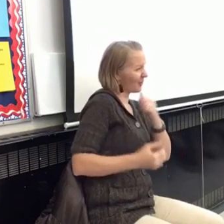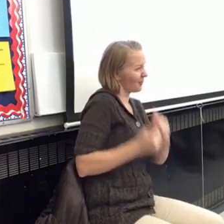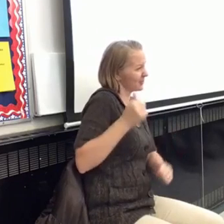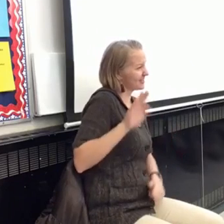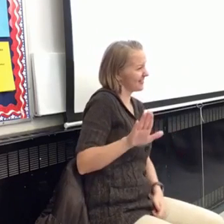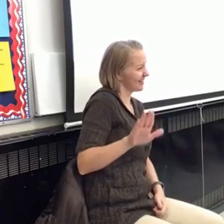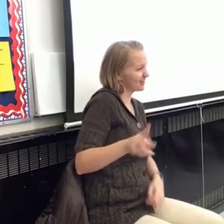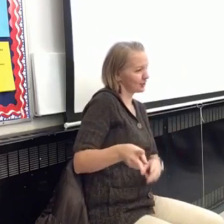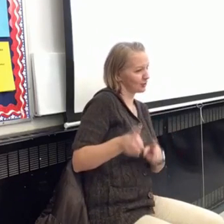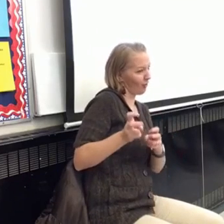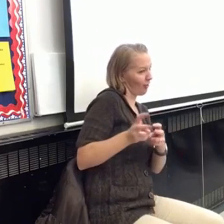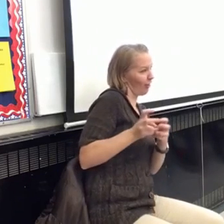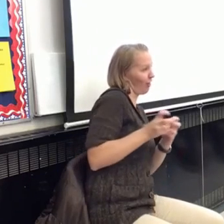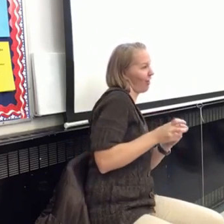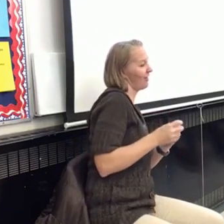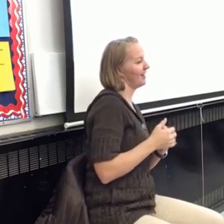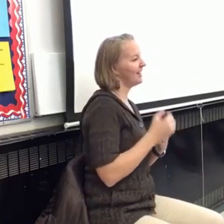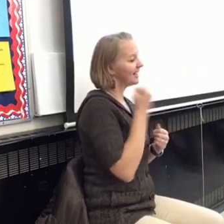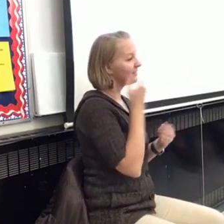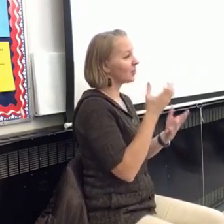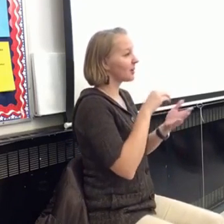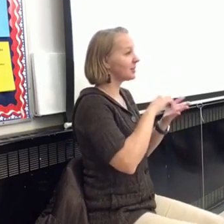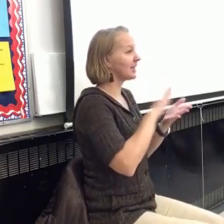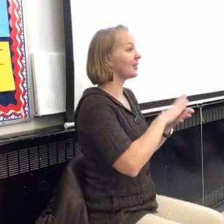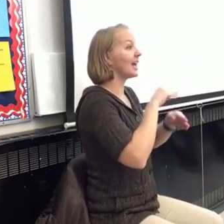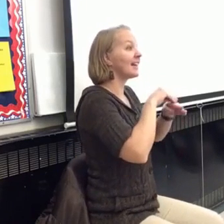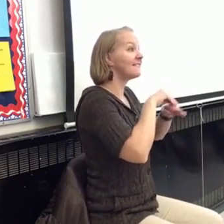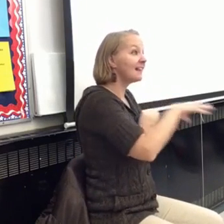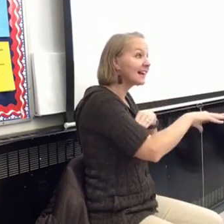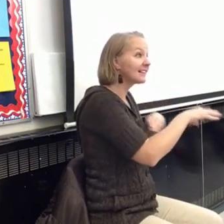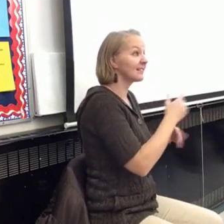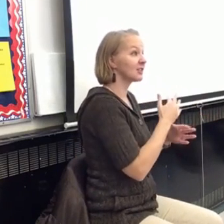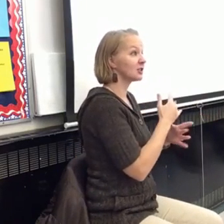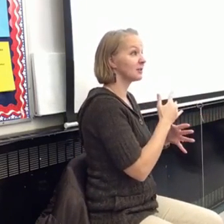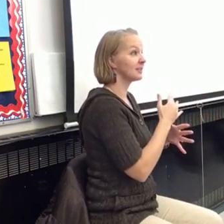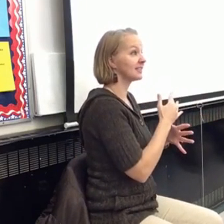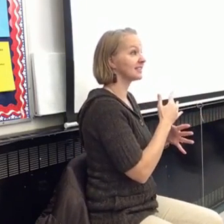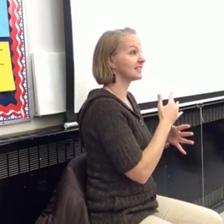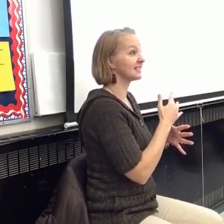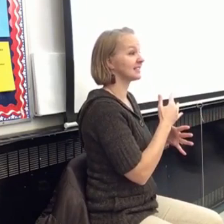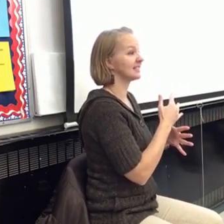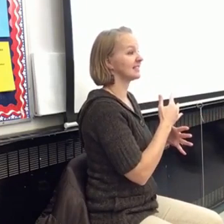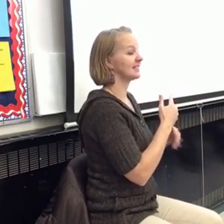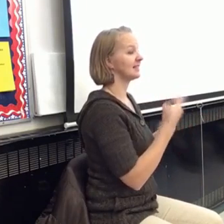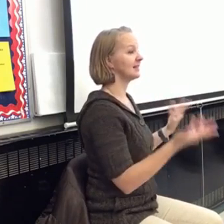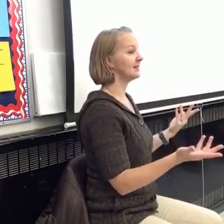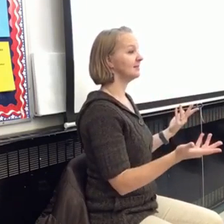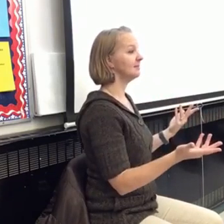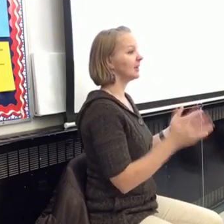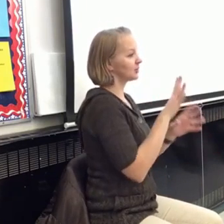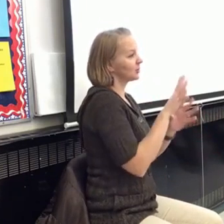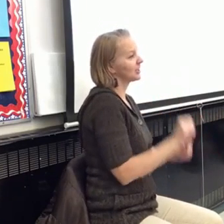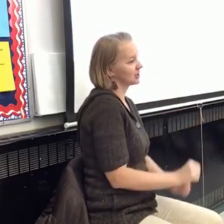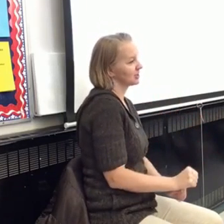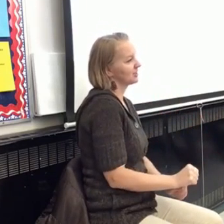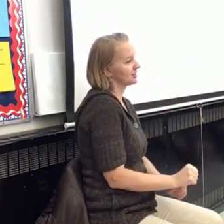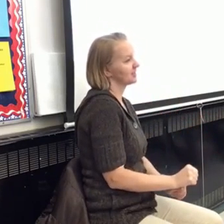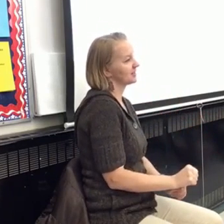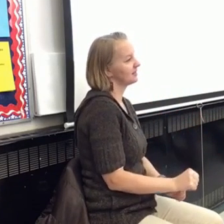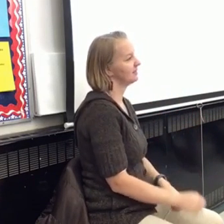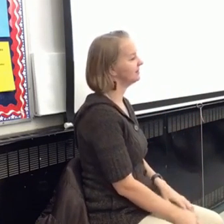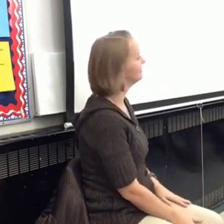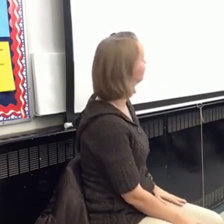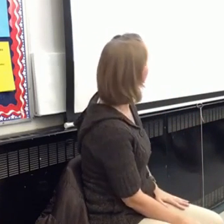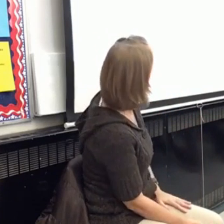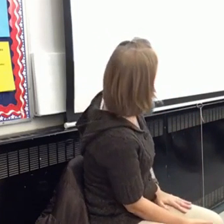if you want to put down an effect of the Germans, is going to be traditions.